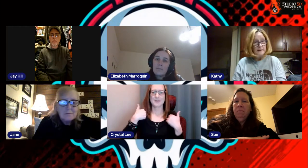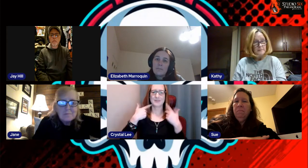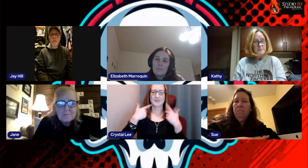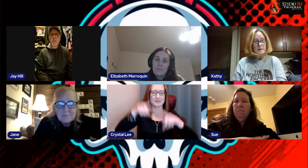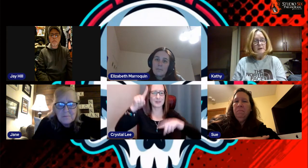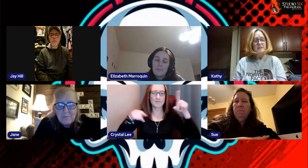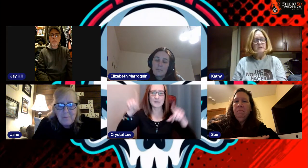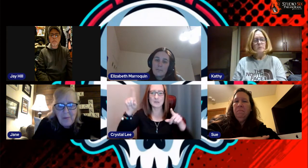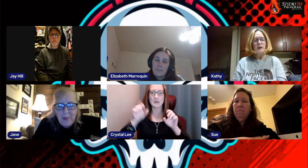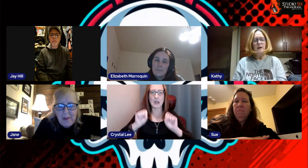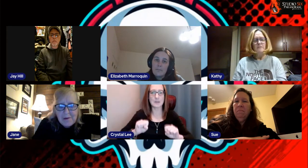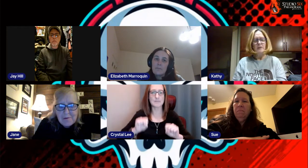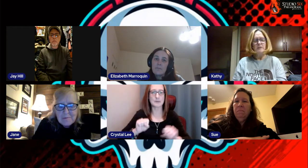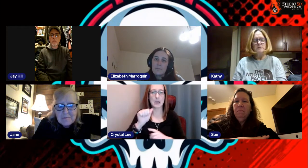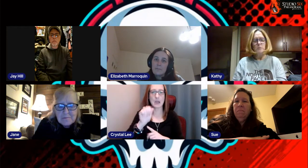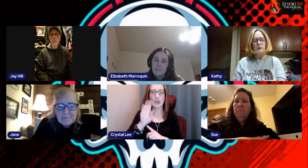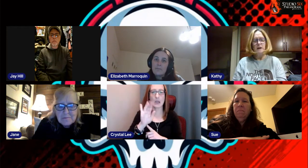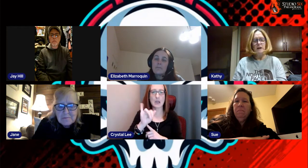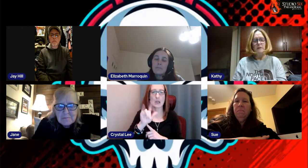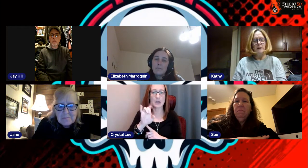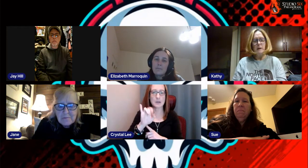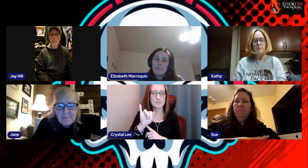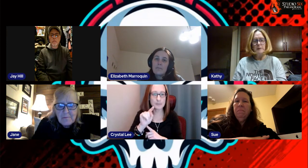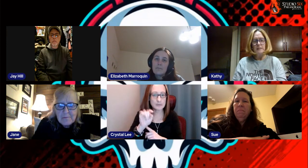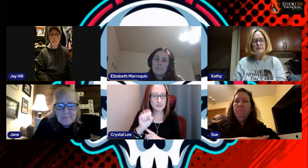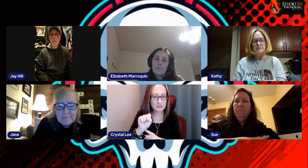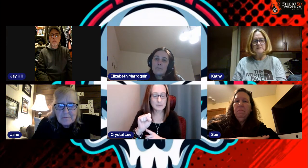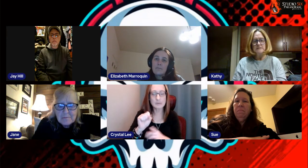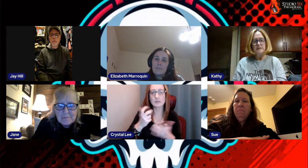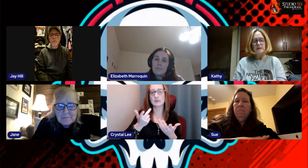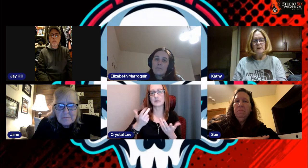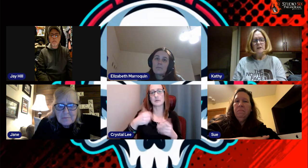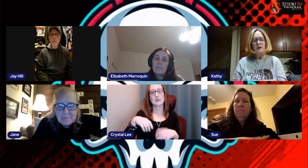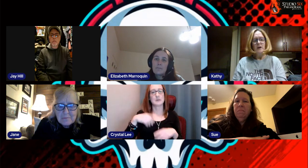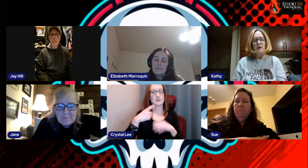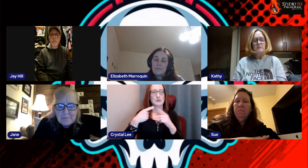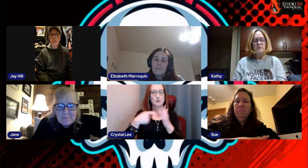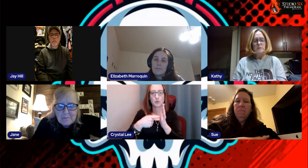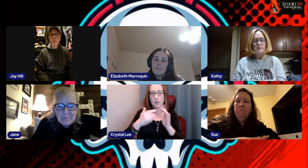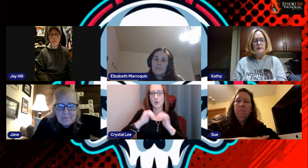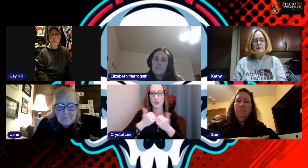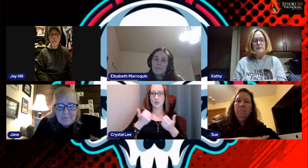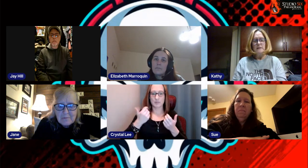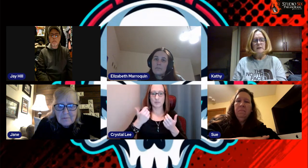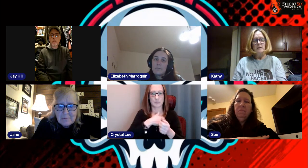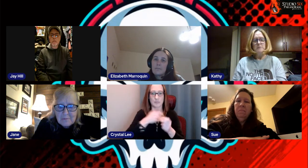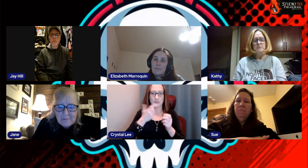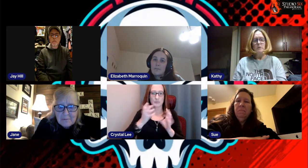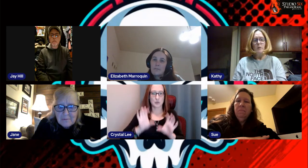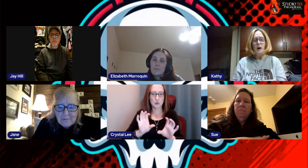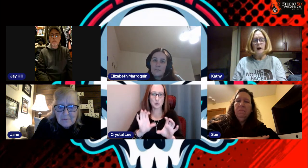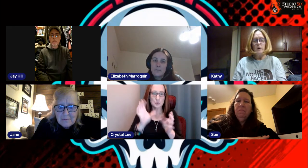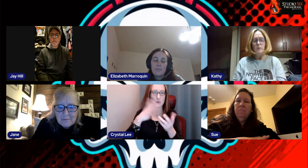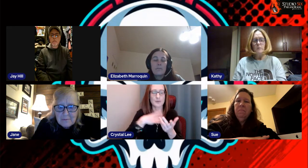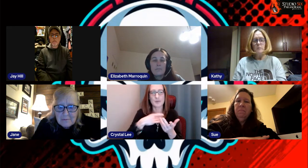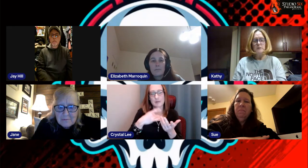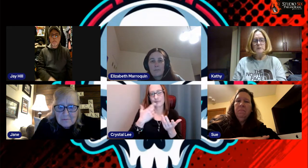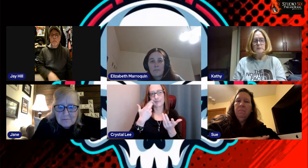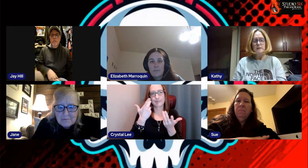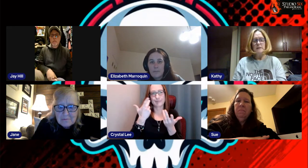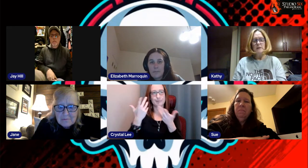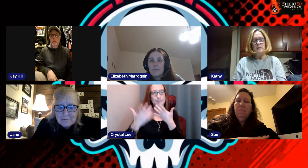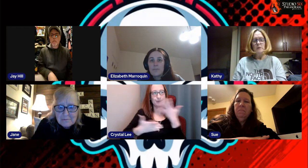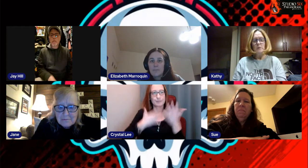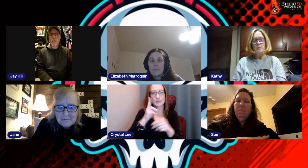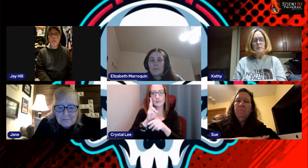hearing. So we have various capabilities of doing that. I'm showing you how we do